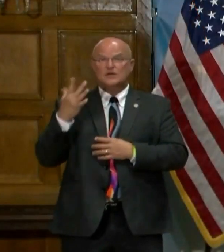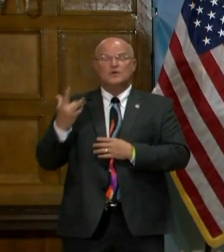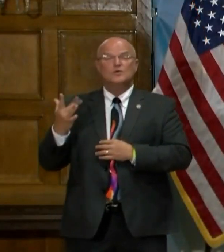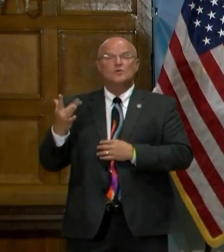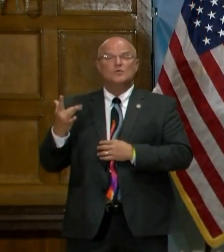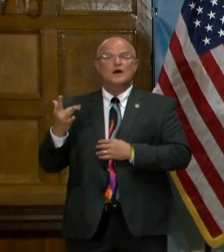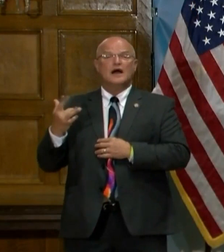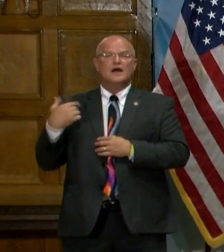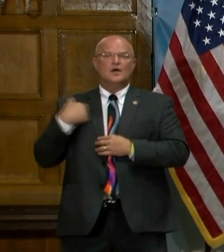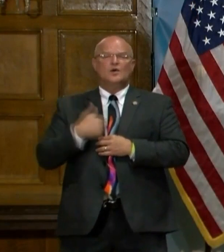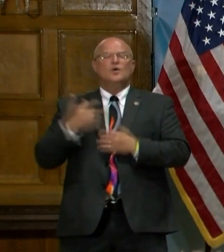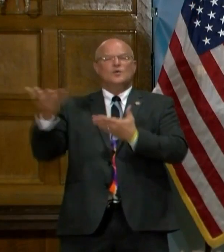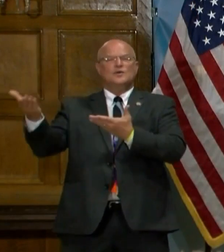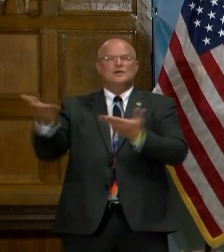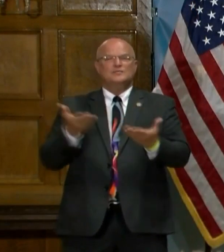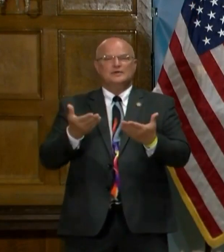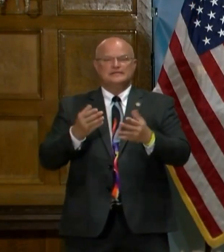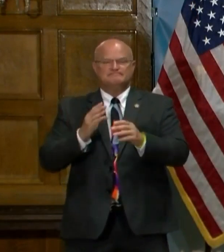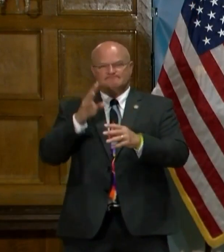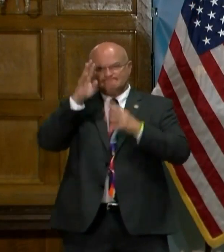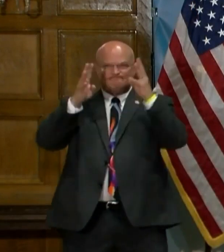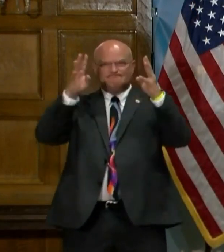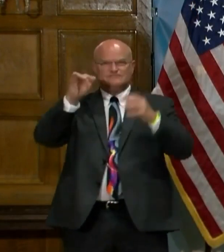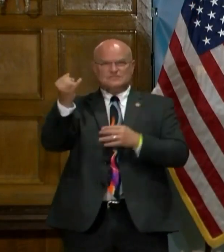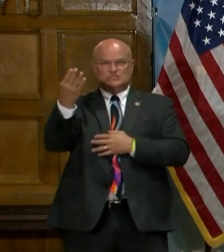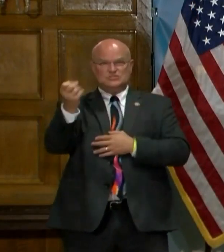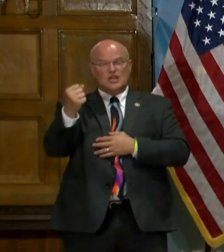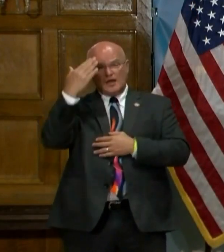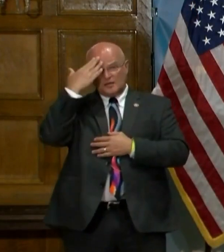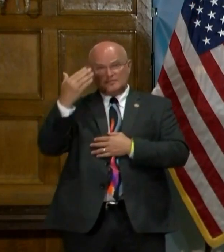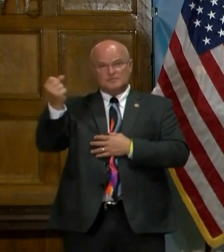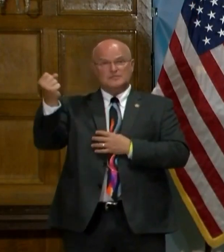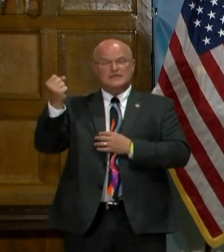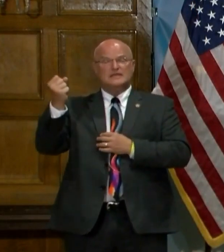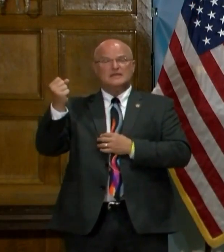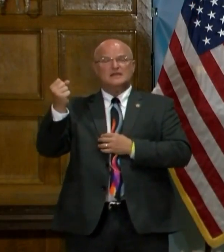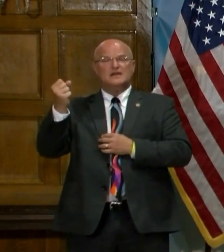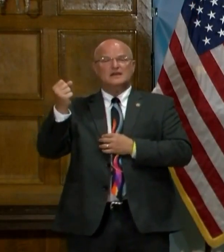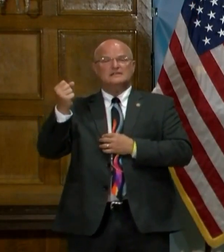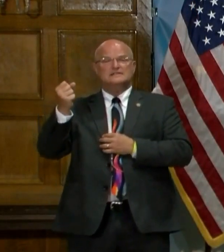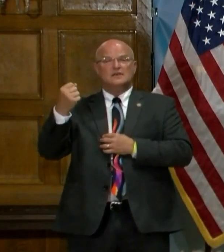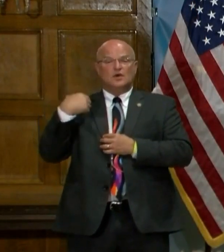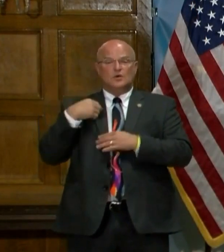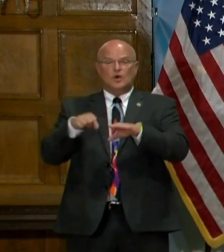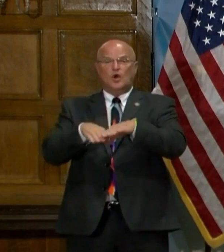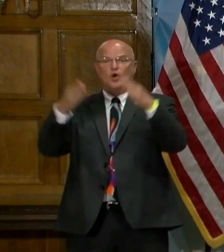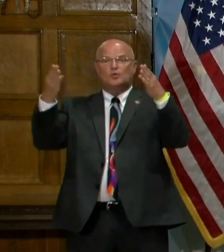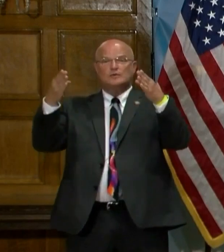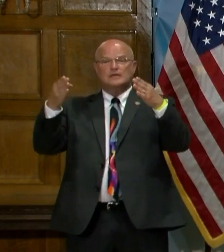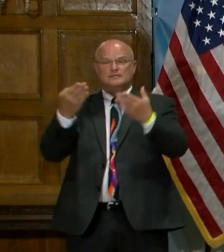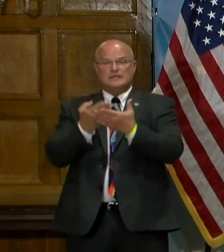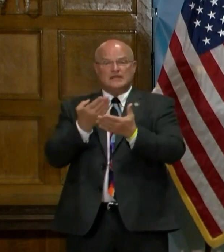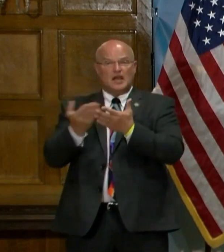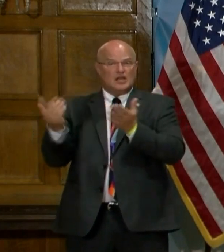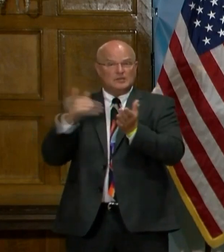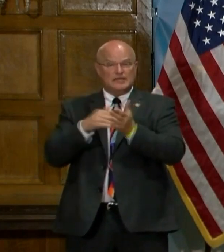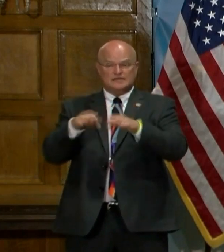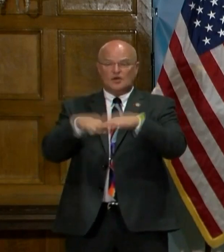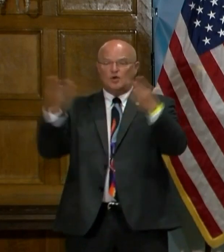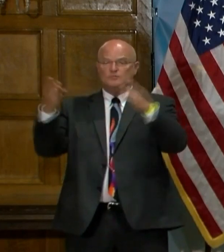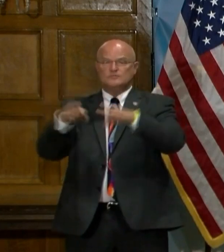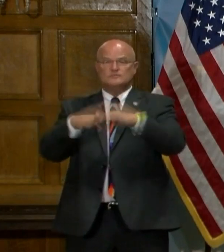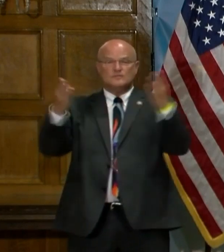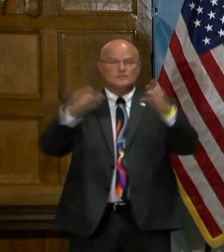because we're creating jobs, because we're opening up our economy,